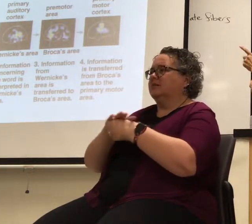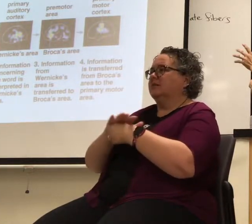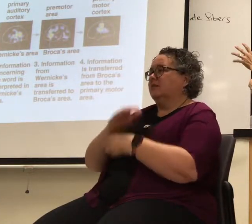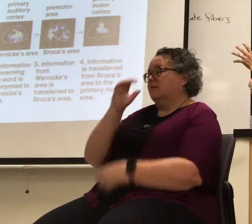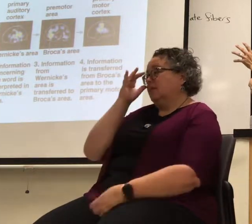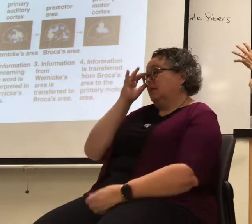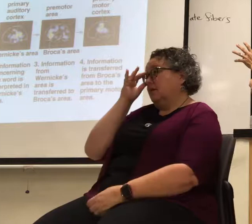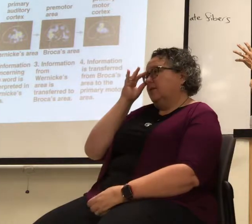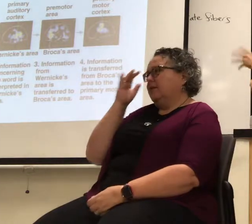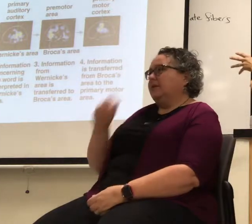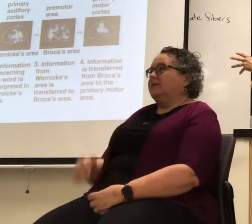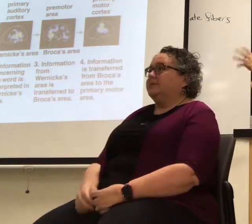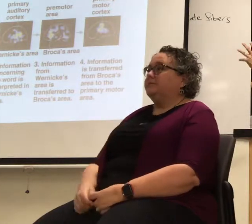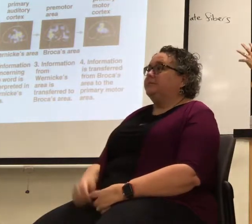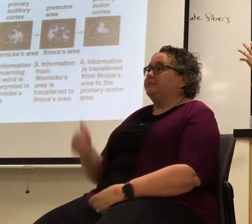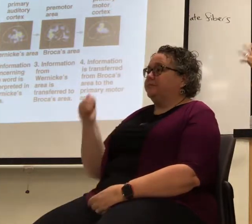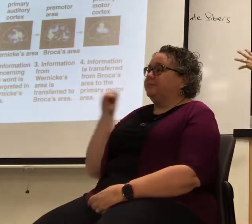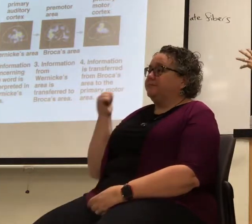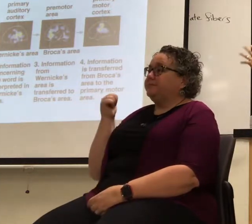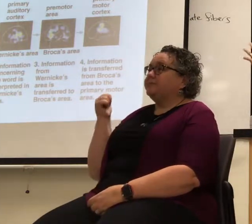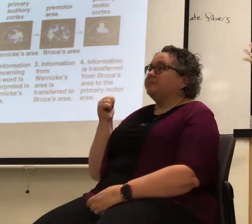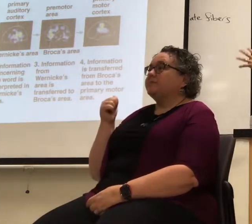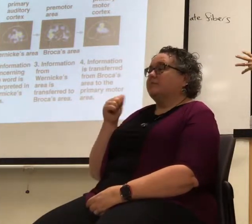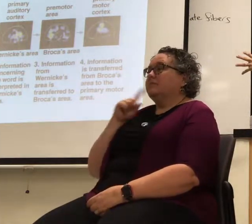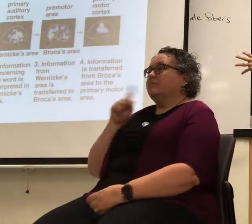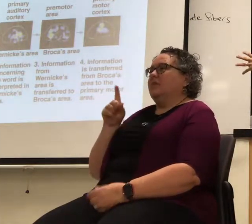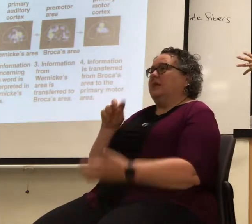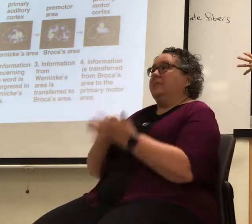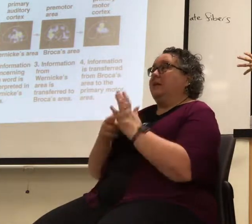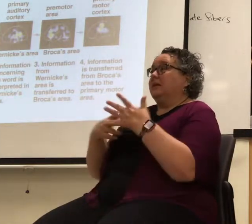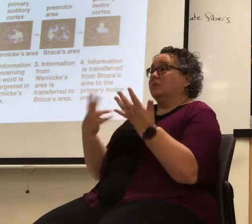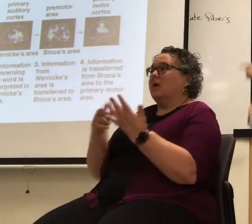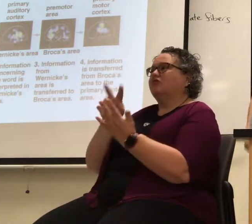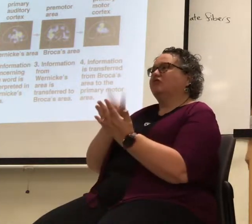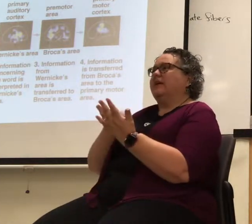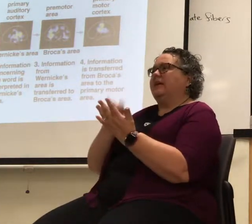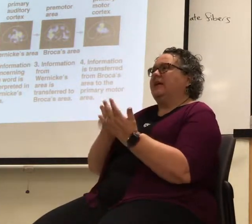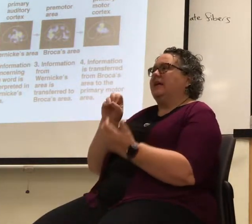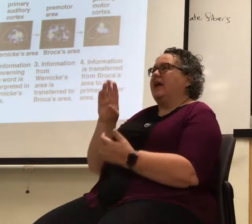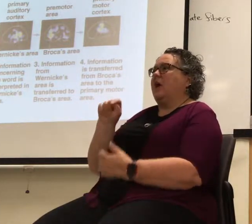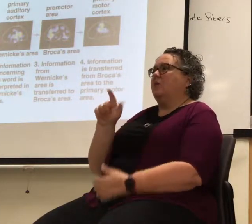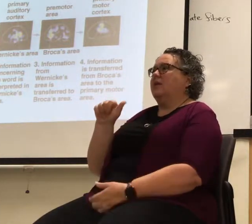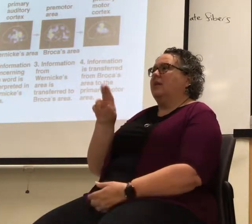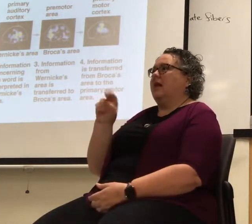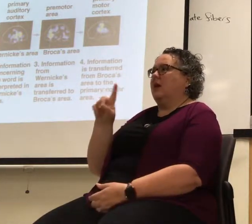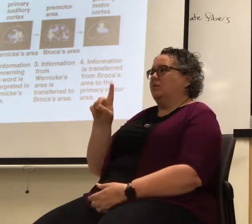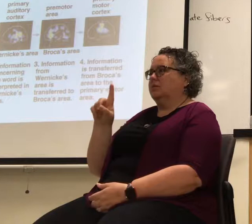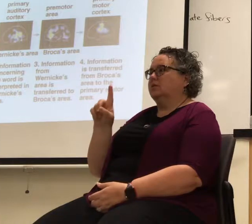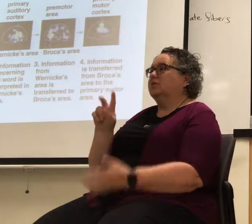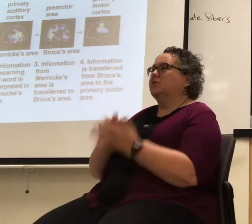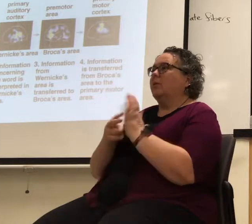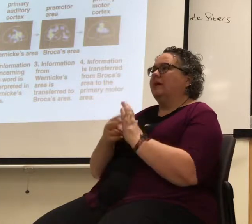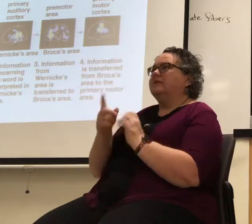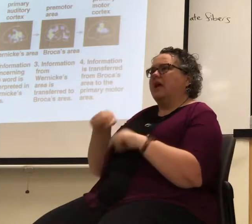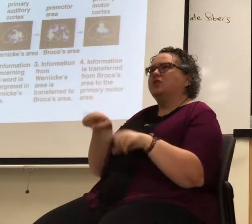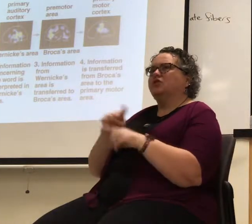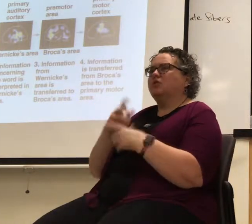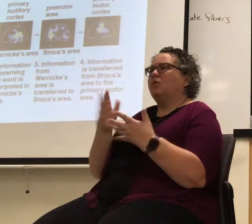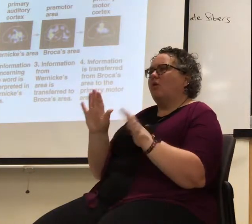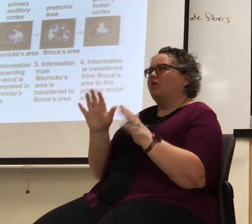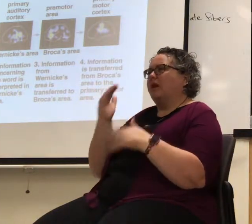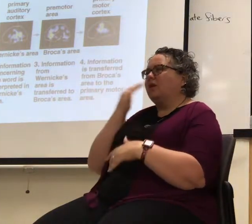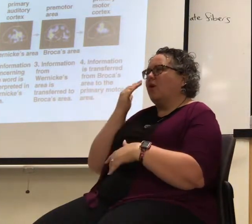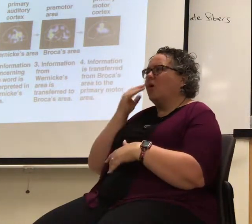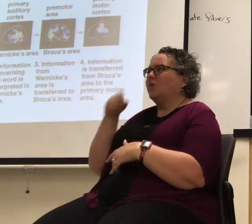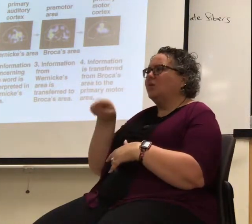this is basically reading out loud. So how it works is, as you all know, you can all